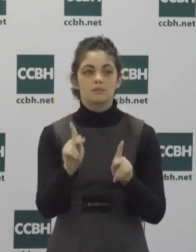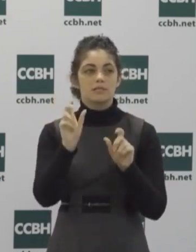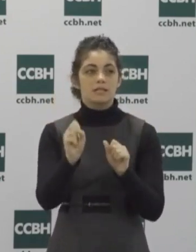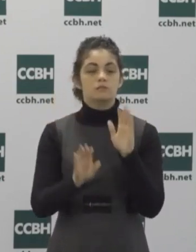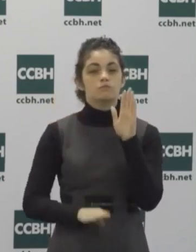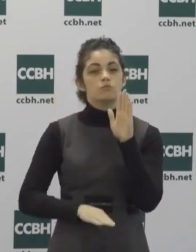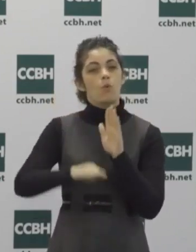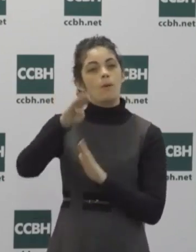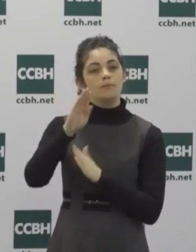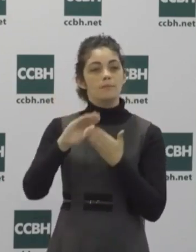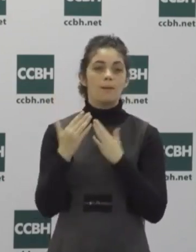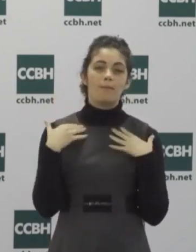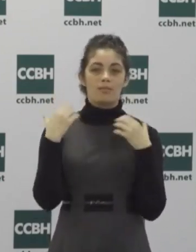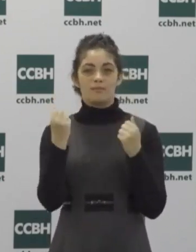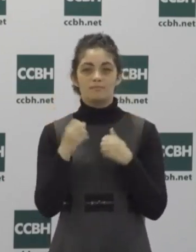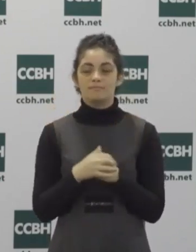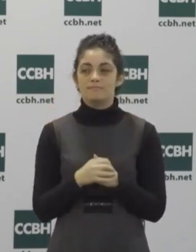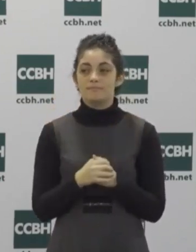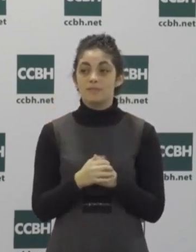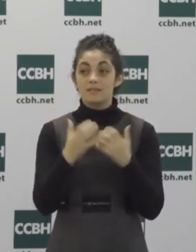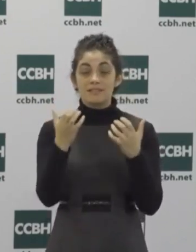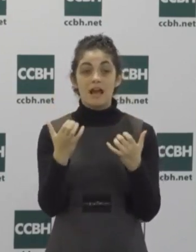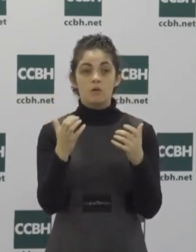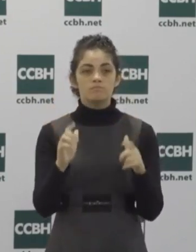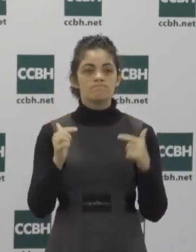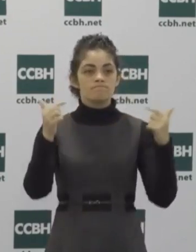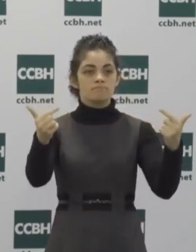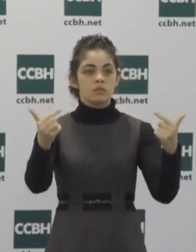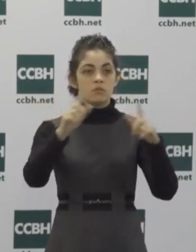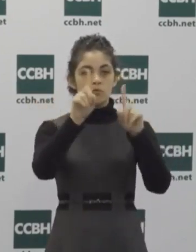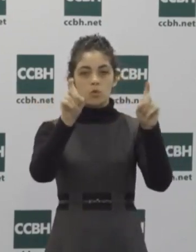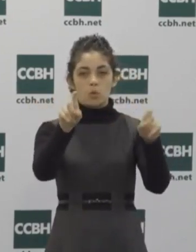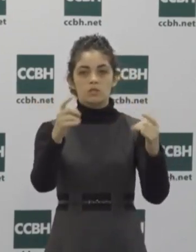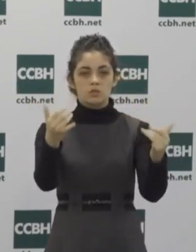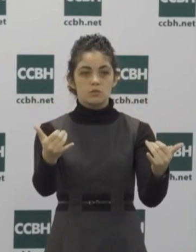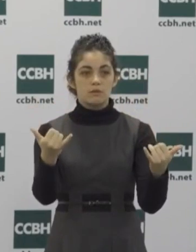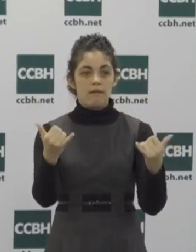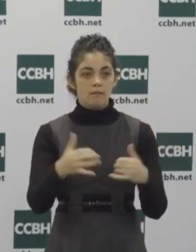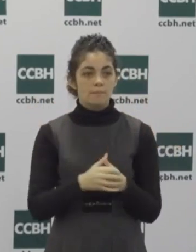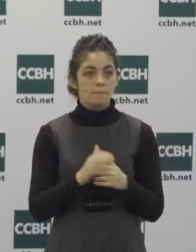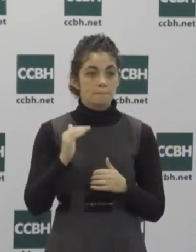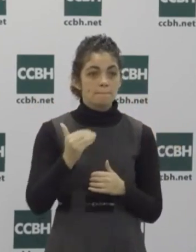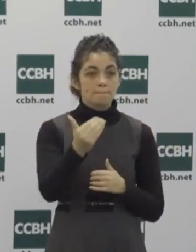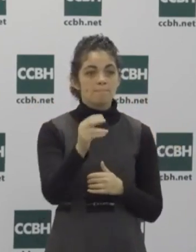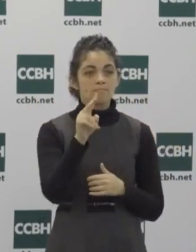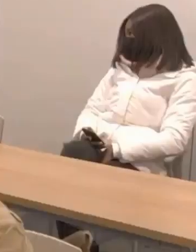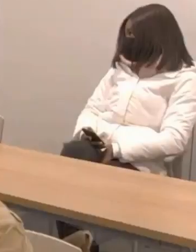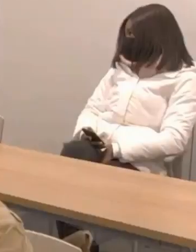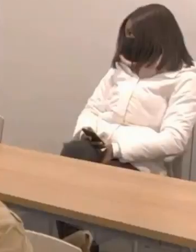up and be healthy. So with that, I'd like to open us up for any questions that you may have.